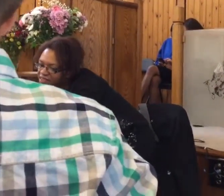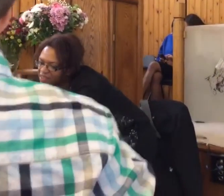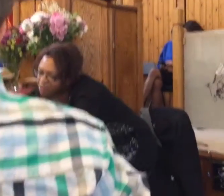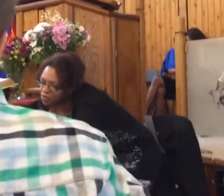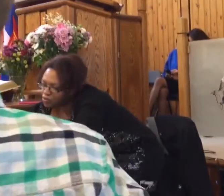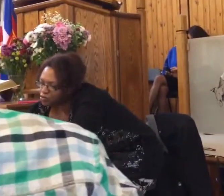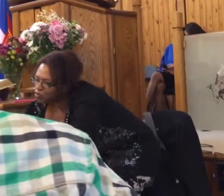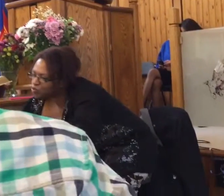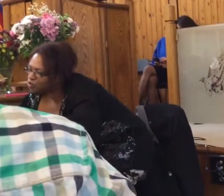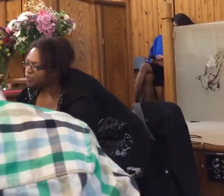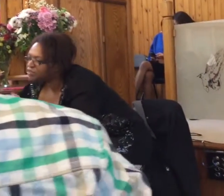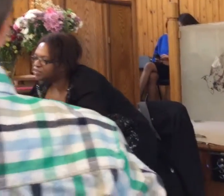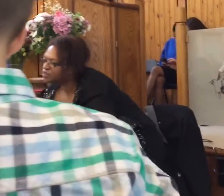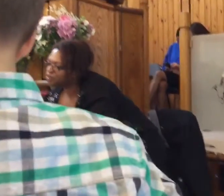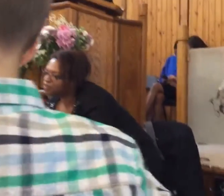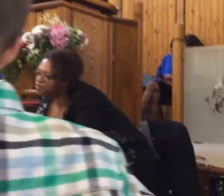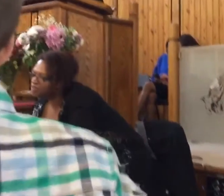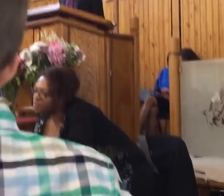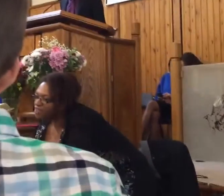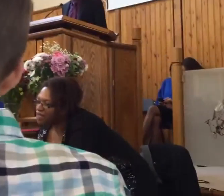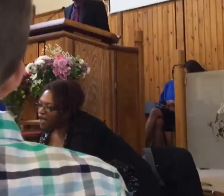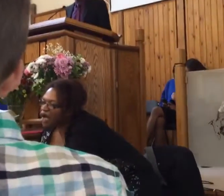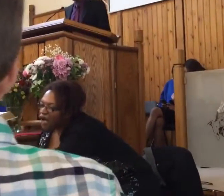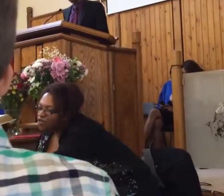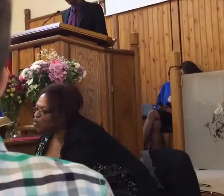Remember your creator.